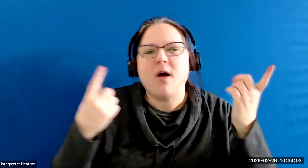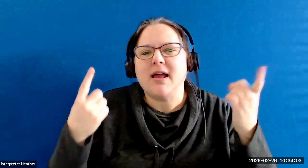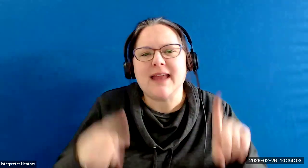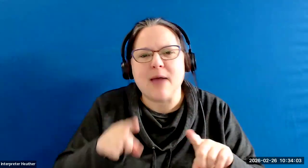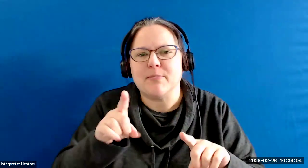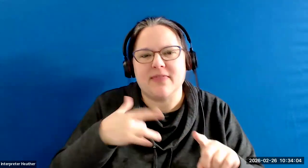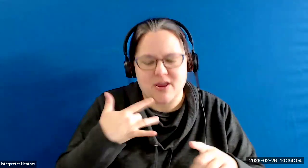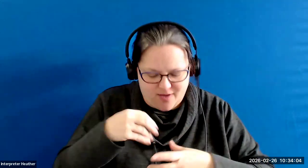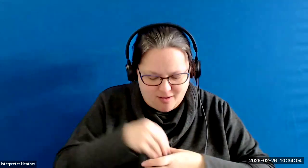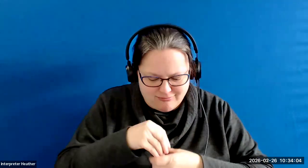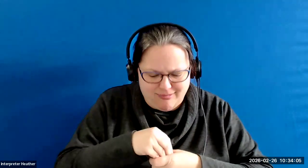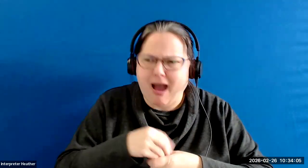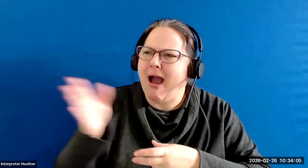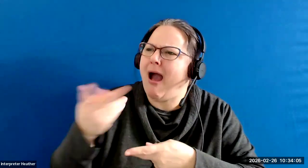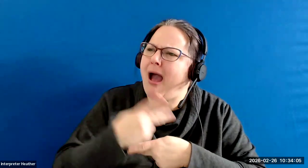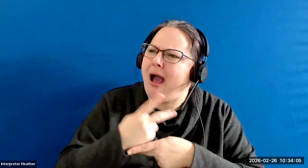you feel this way?